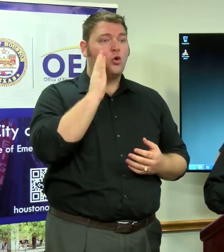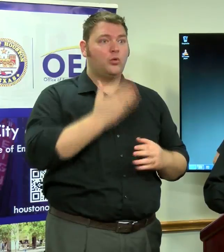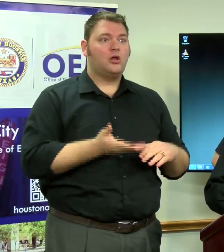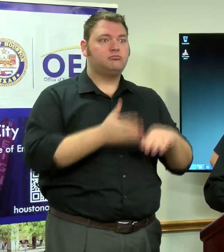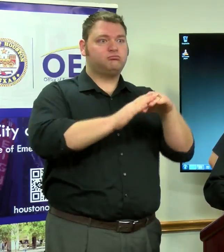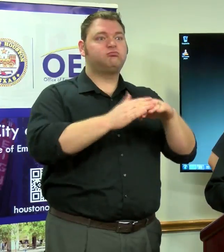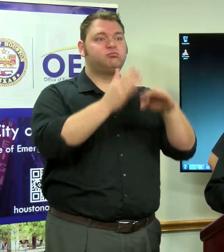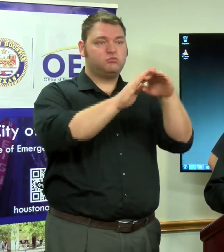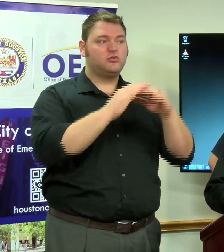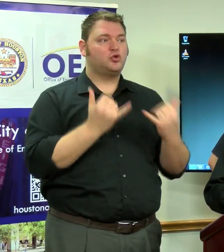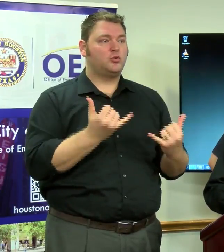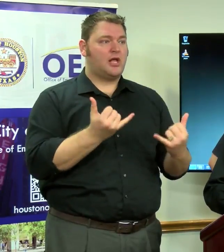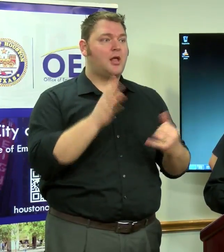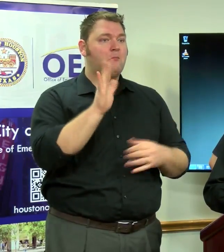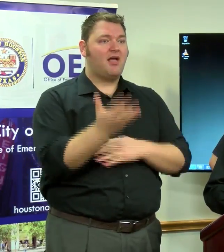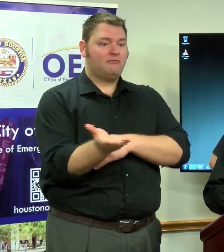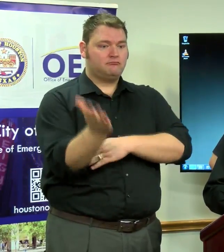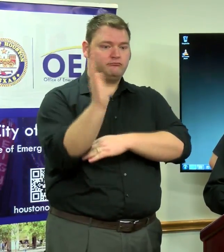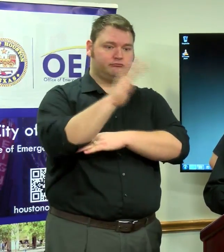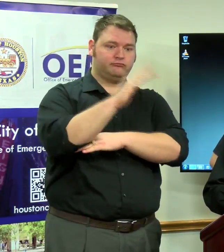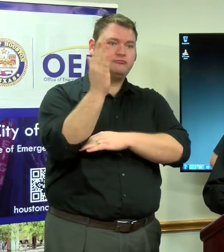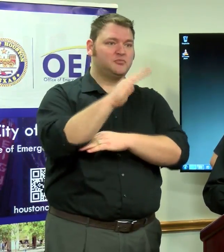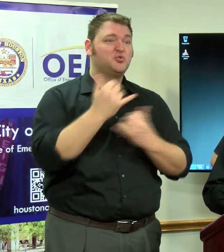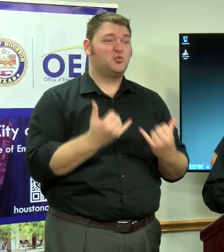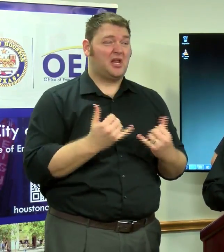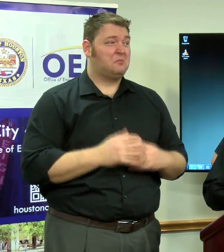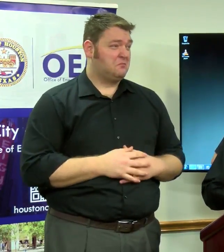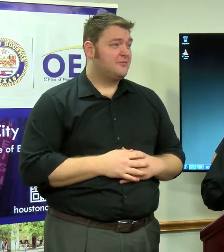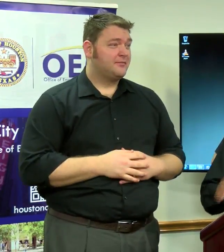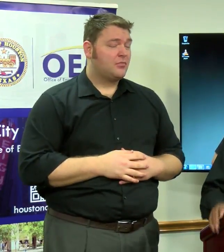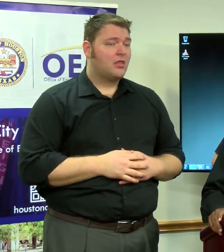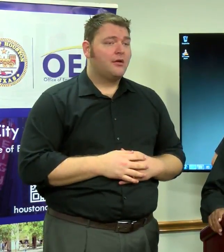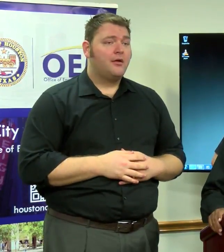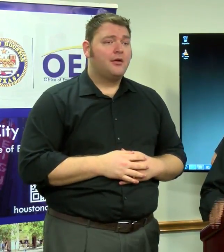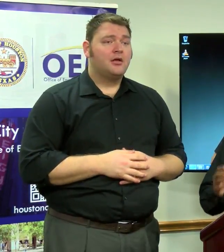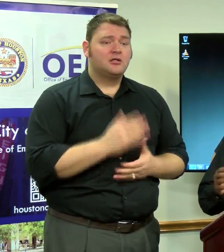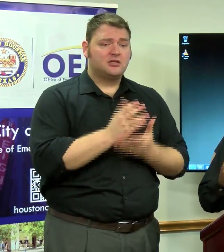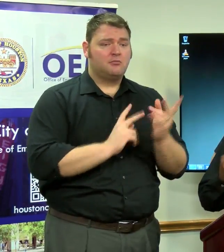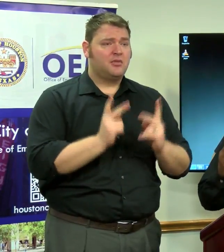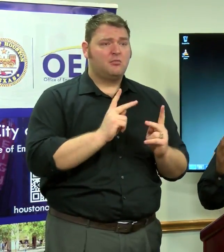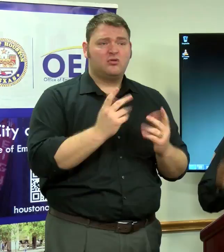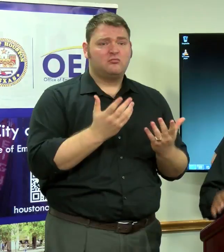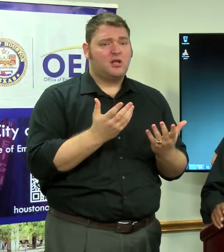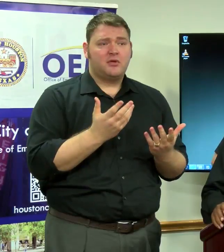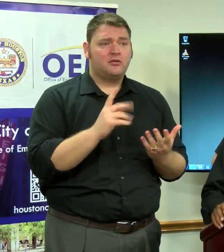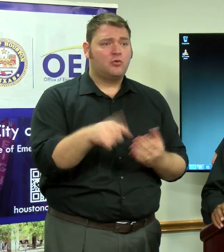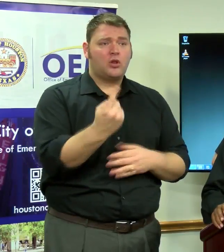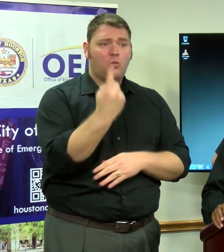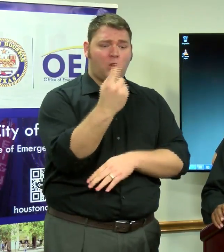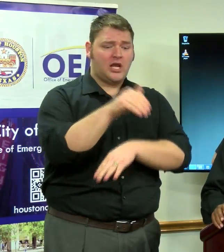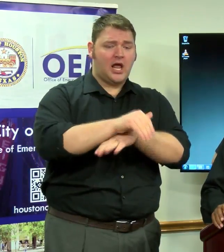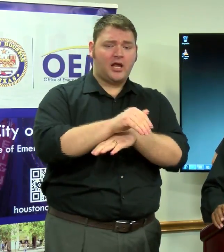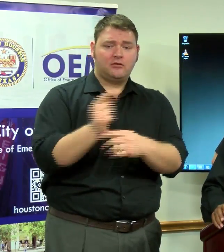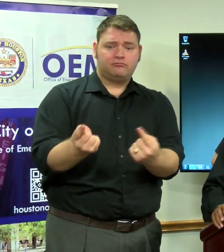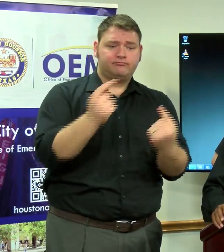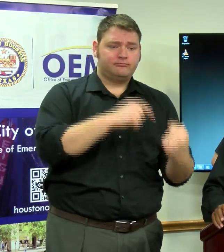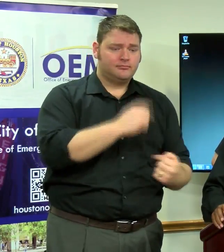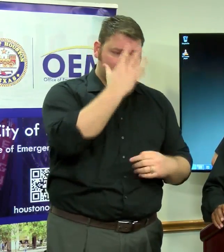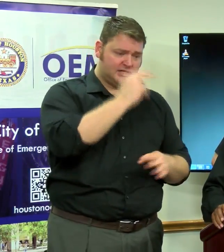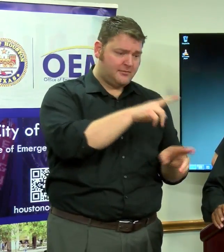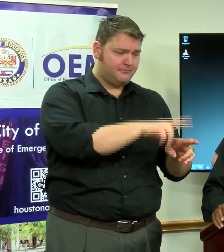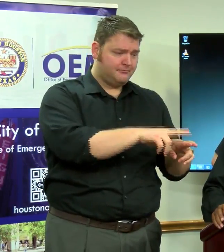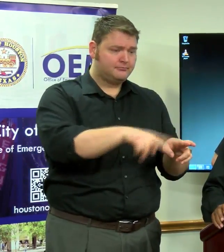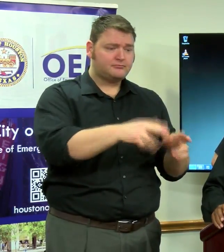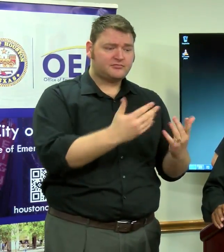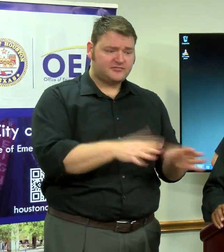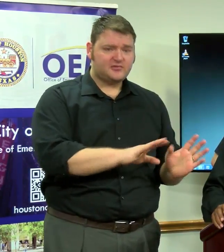people are just needing to come in from their homes for the evening, for the night. For example, there were some who came in from the Maryland